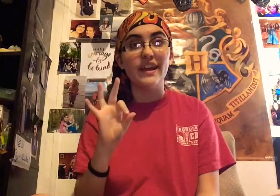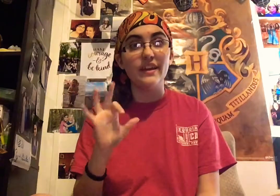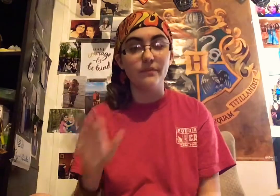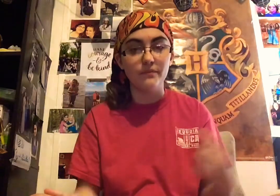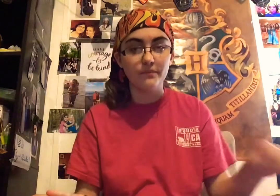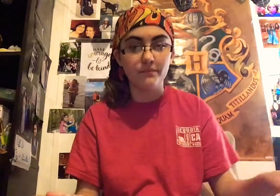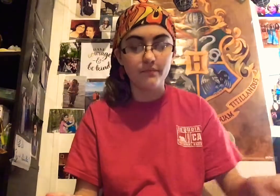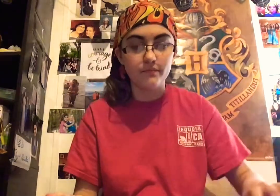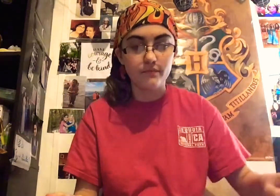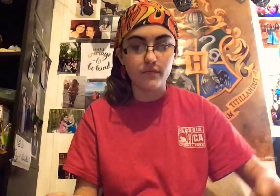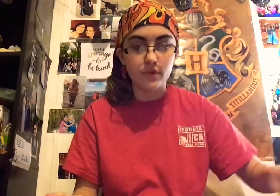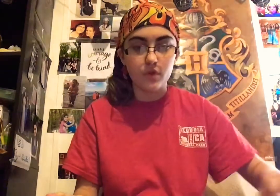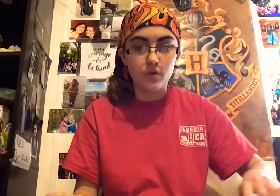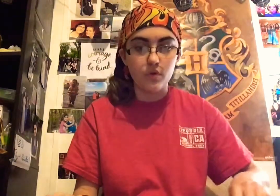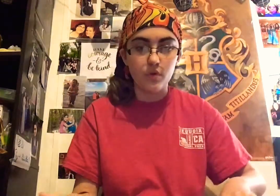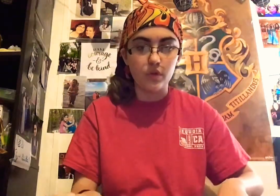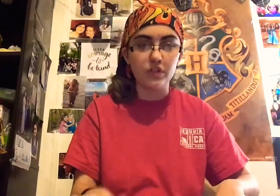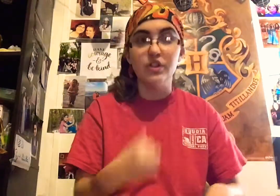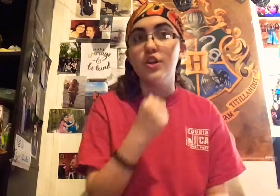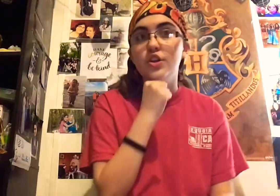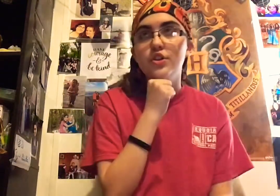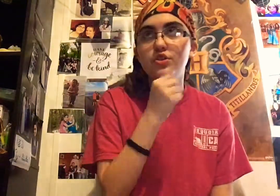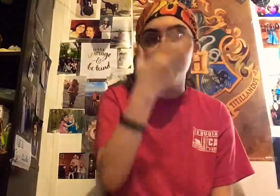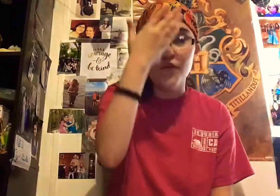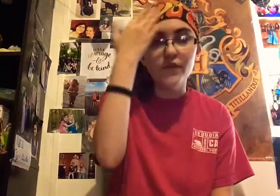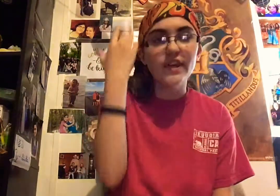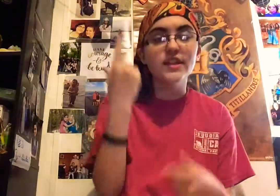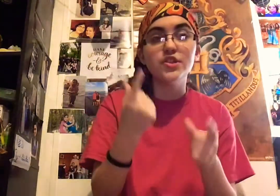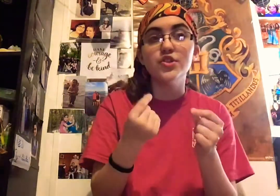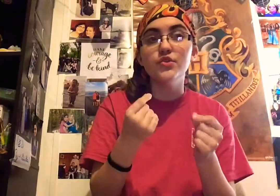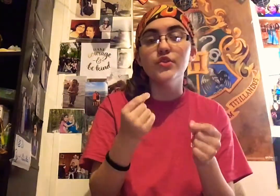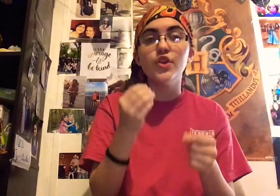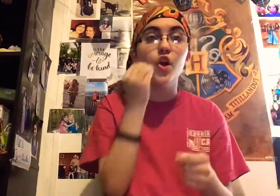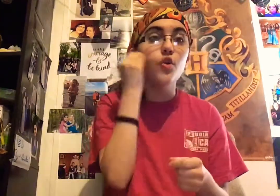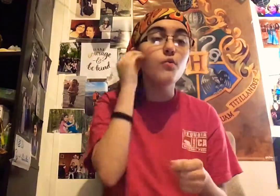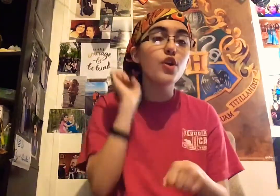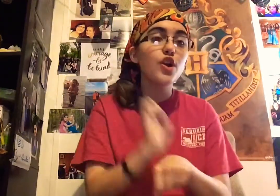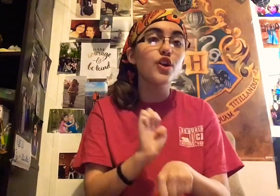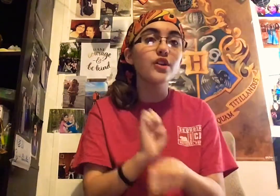Friday. Or, don't forget to do your homework.